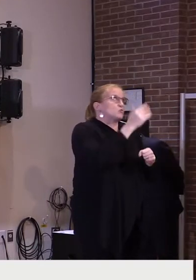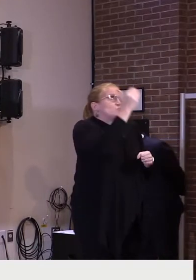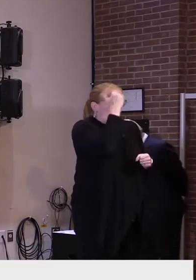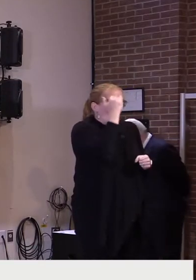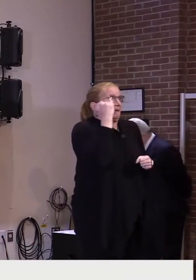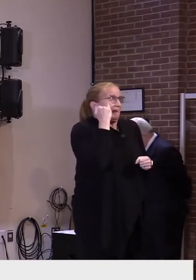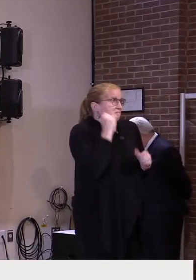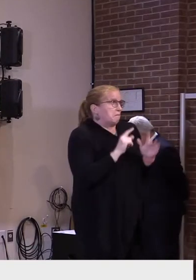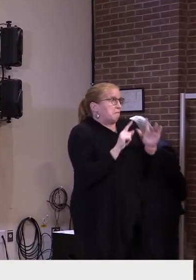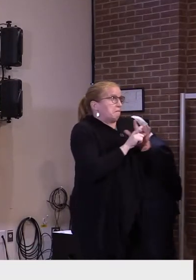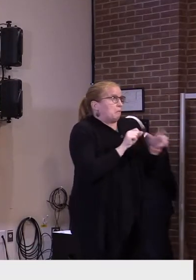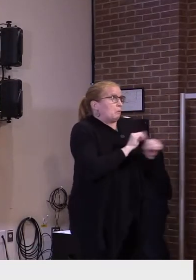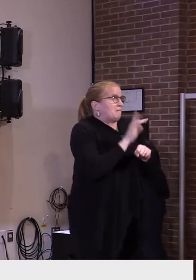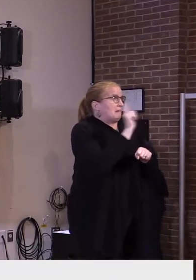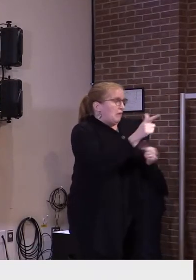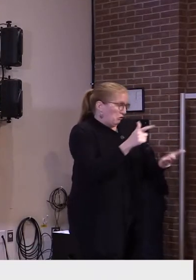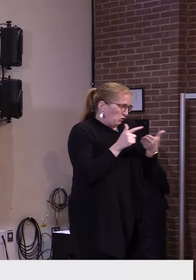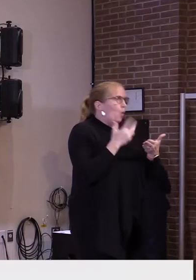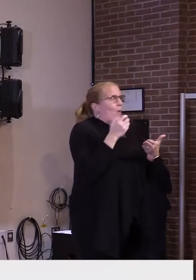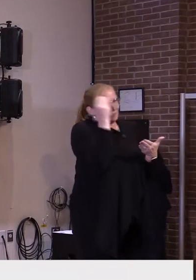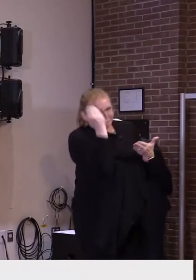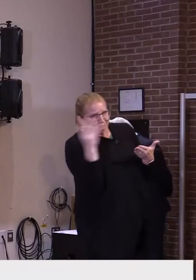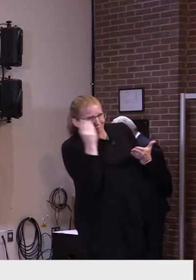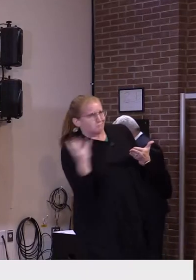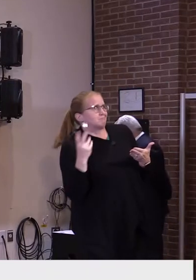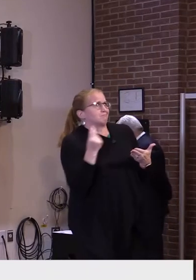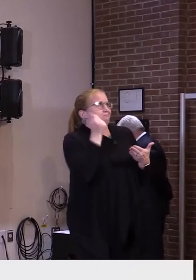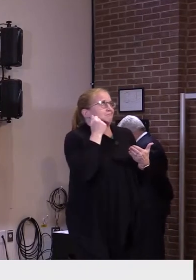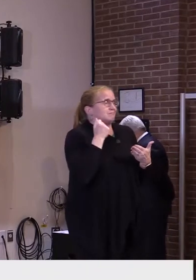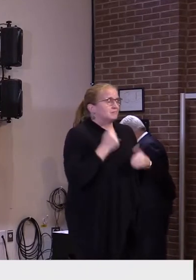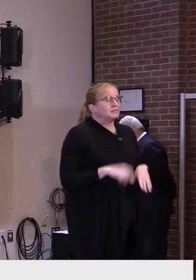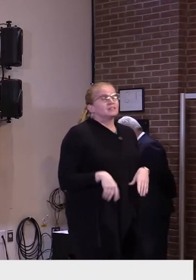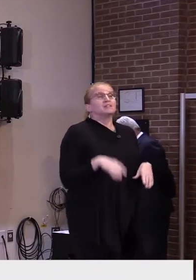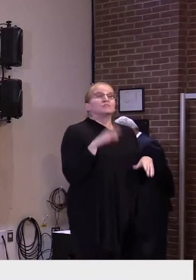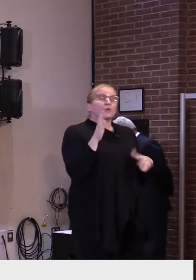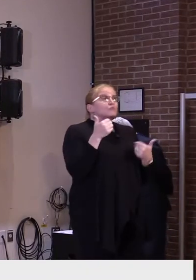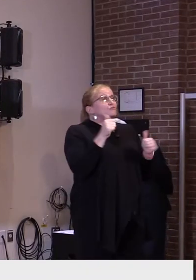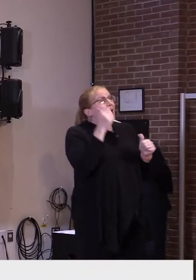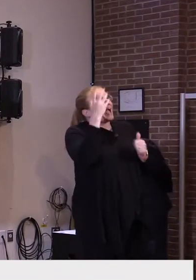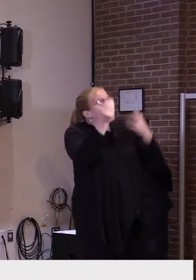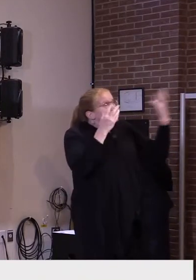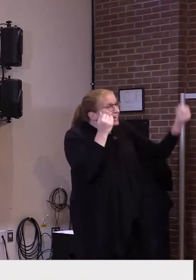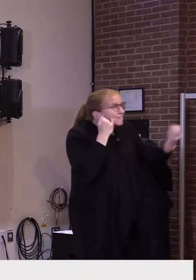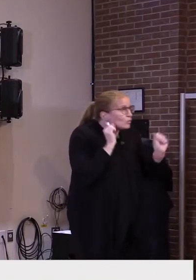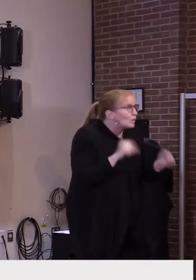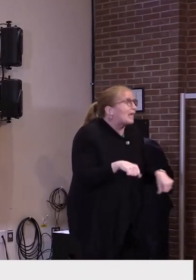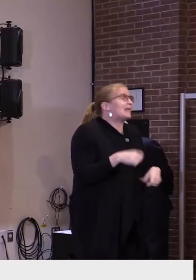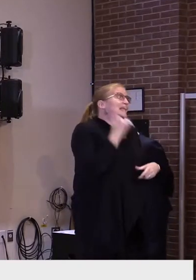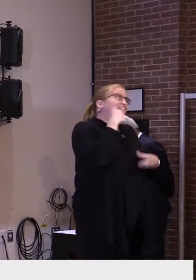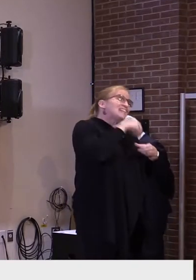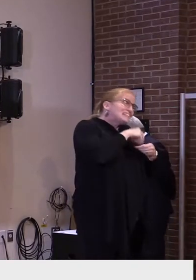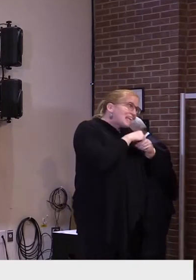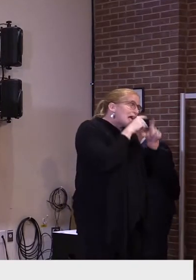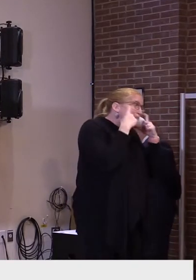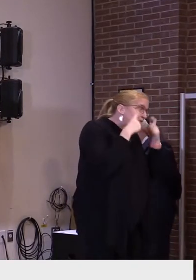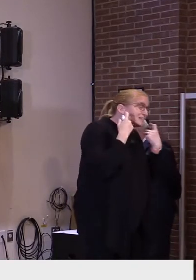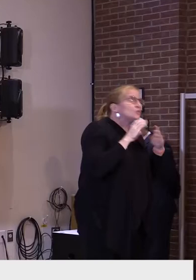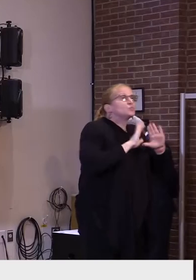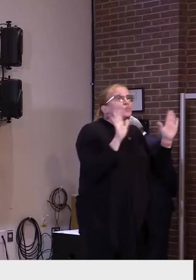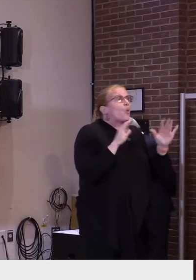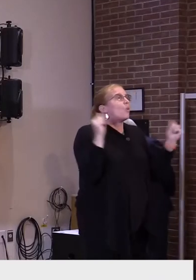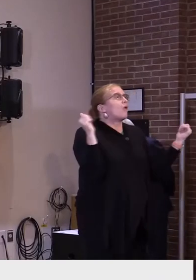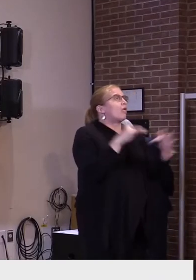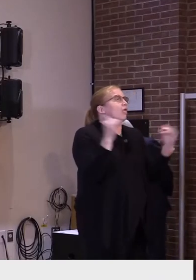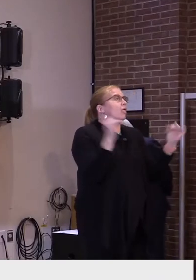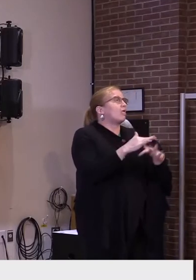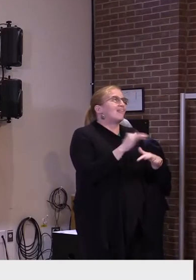for any activities right now. Staying outside when you can, masking indoors in public, avoiding crowds like